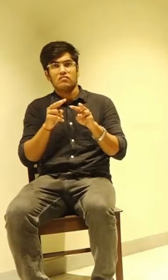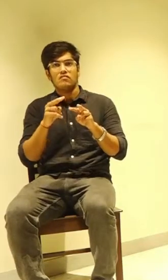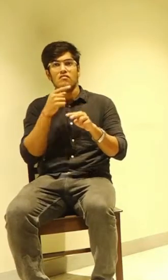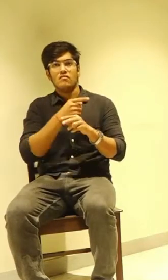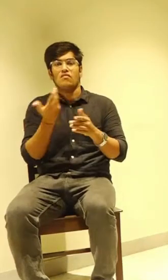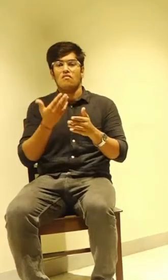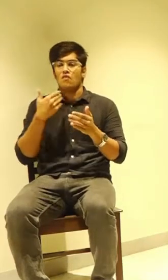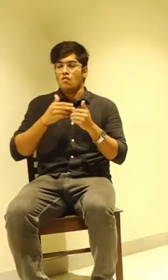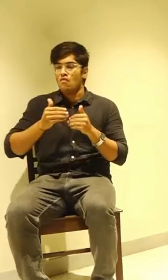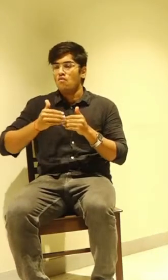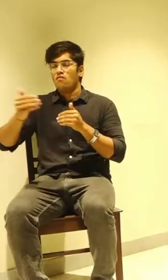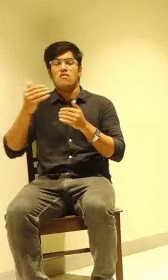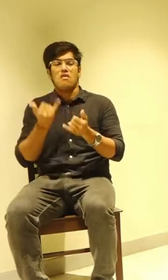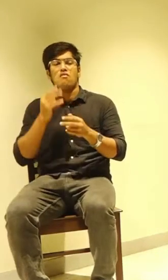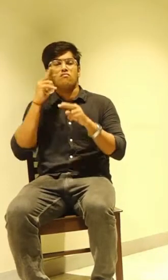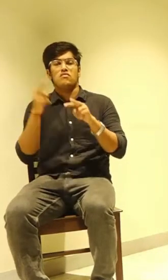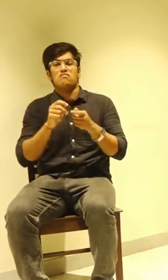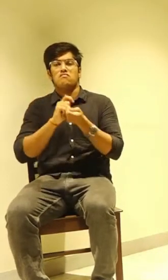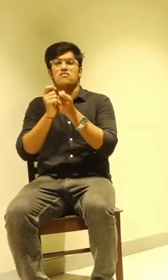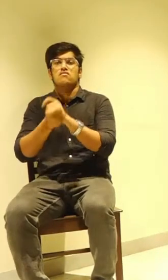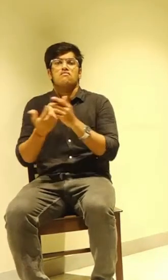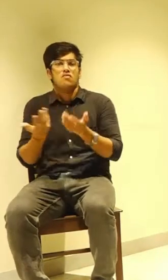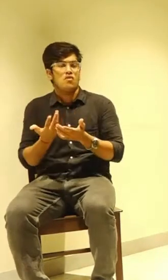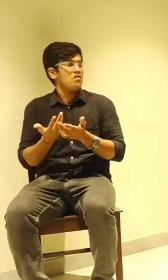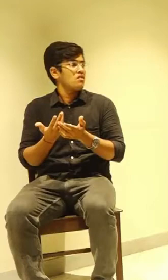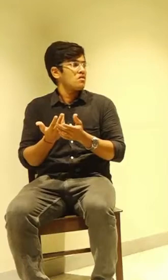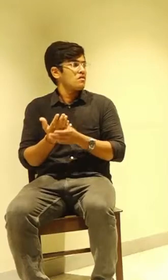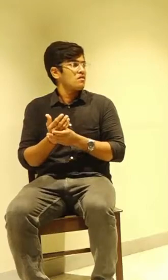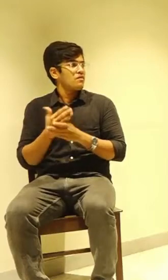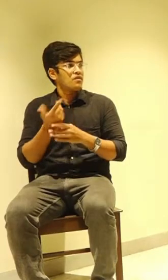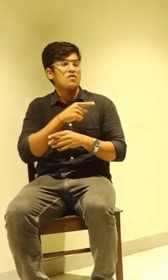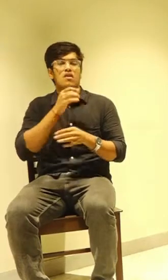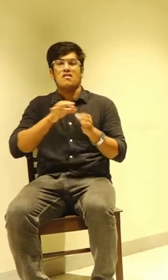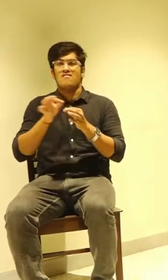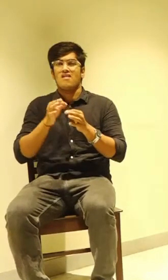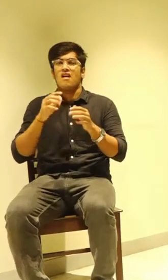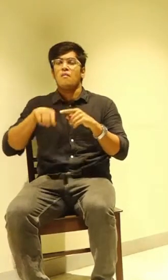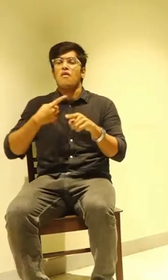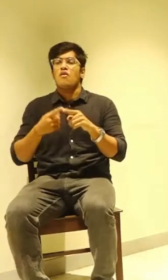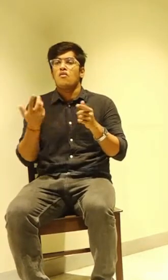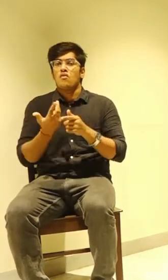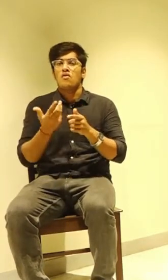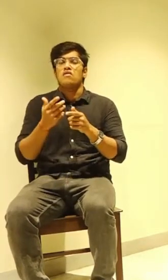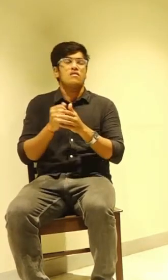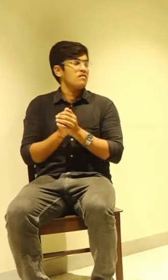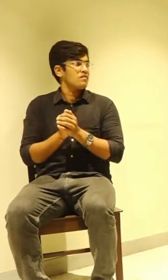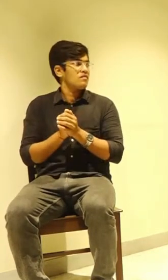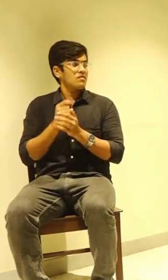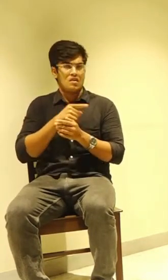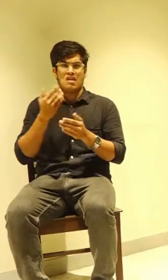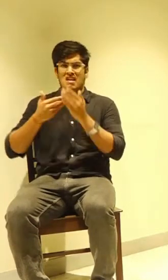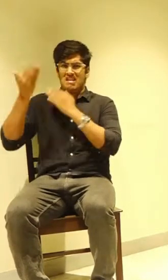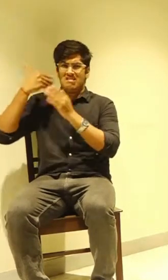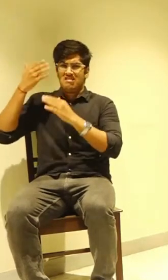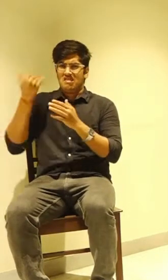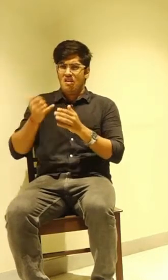outlook from here? And this is on the basis of what you've been talking about, how history is informing our present nature. Do you feel like history is being